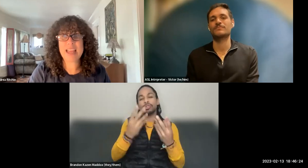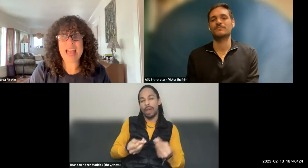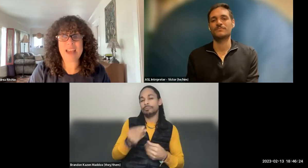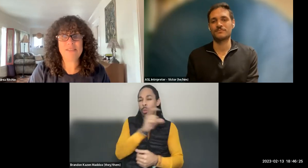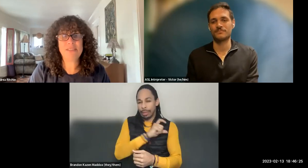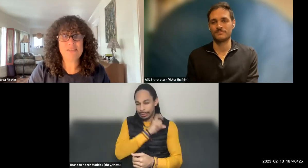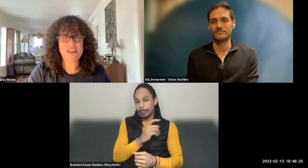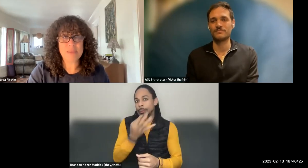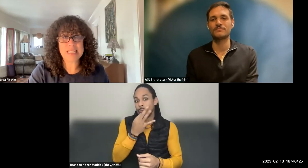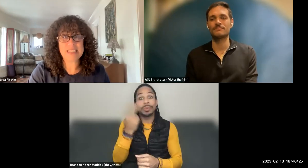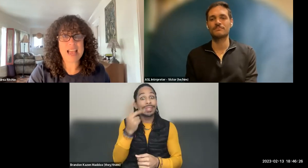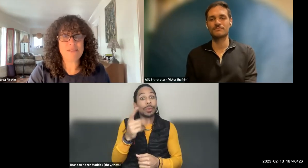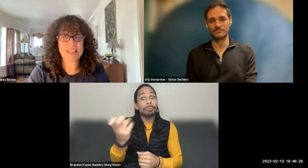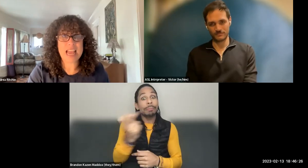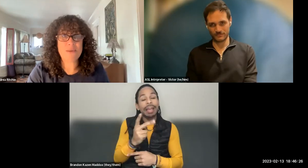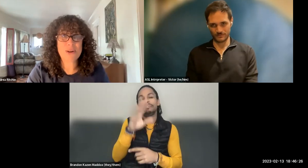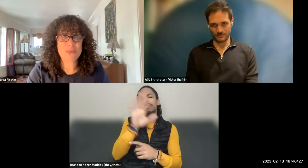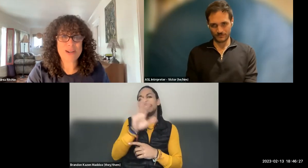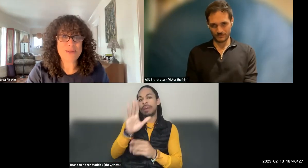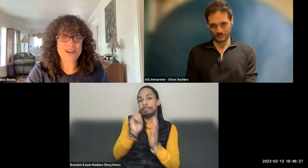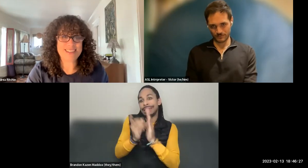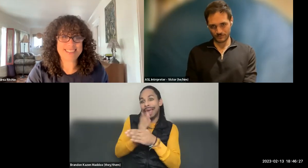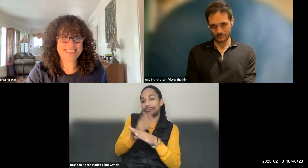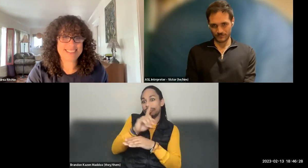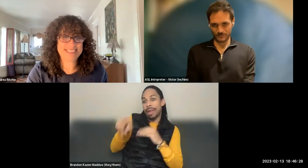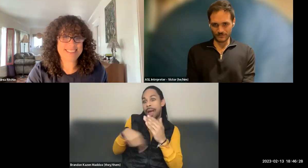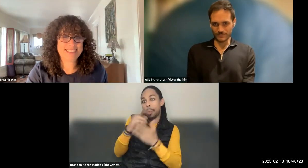back at 55 minutes after the hour where you are.